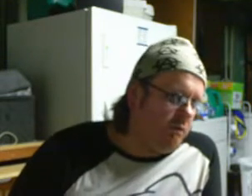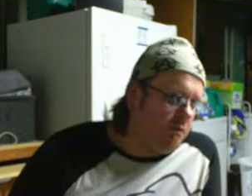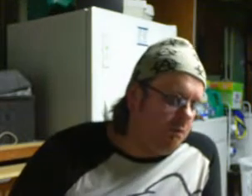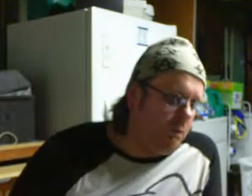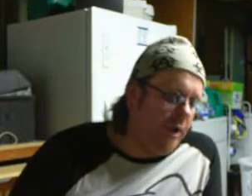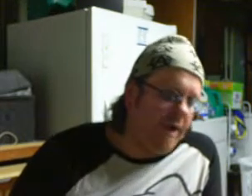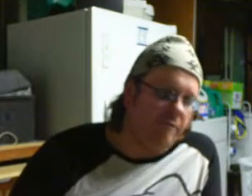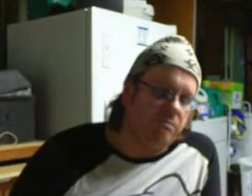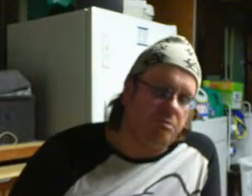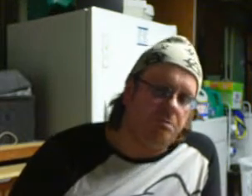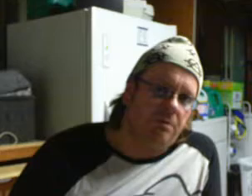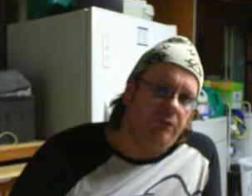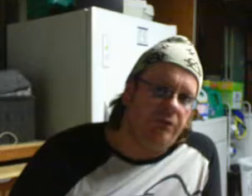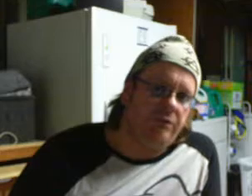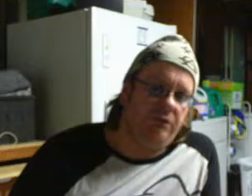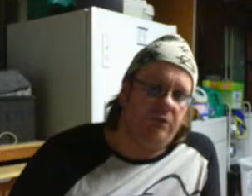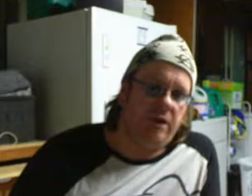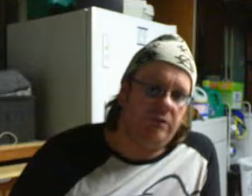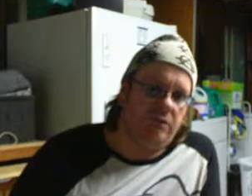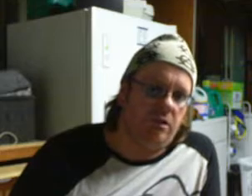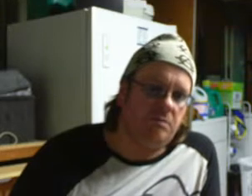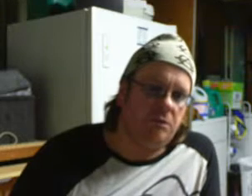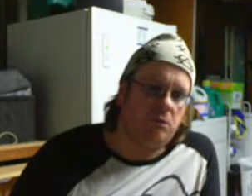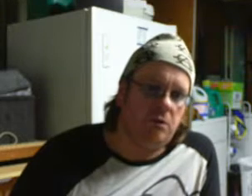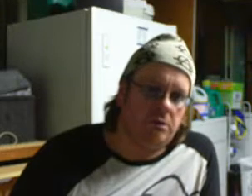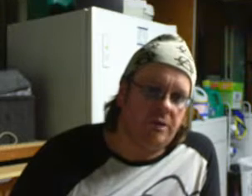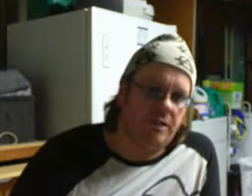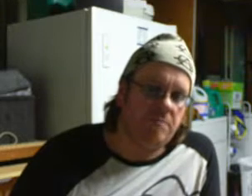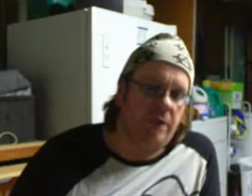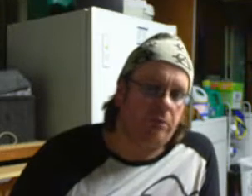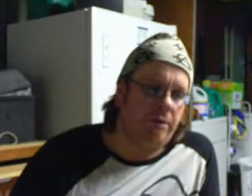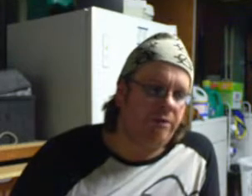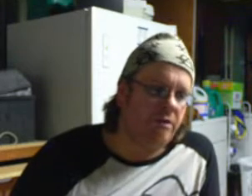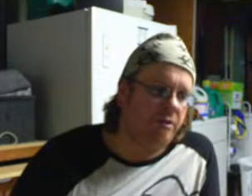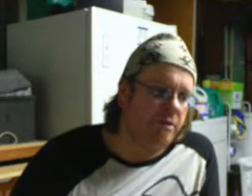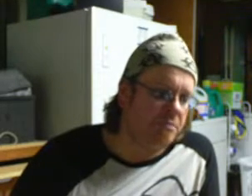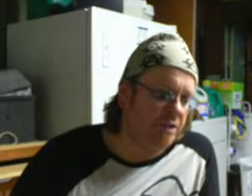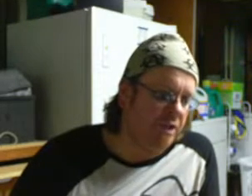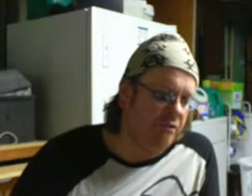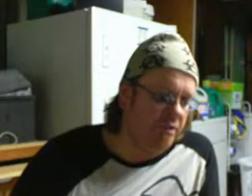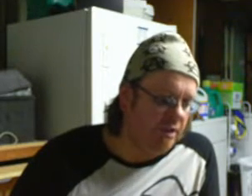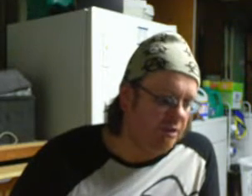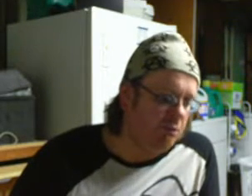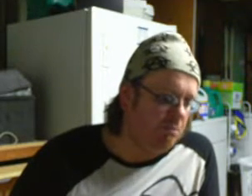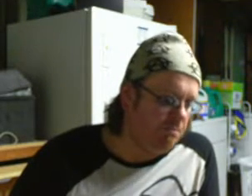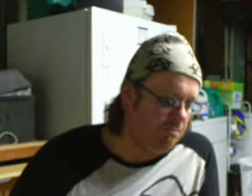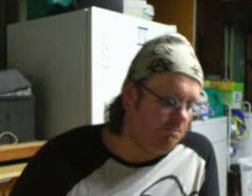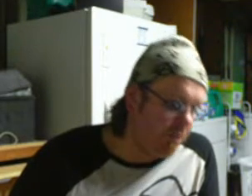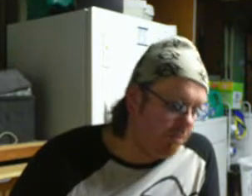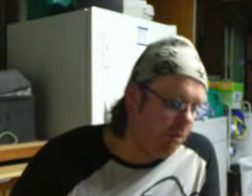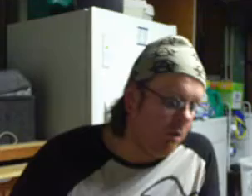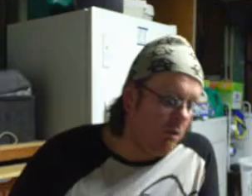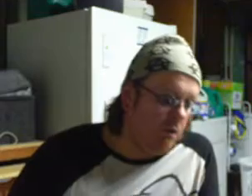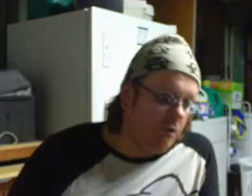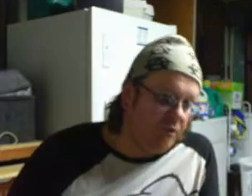We have the blueprint that this is how Solomon worked. He made threats and intimidation, and then people